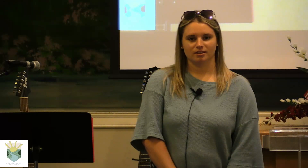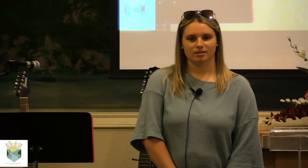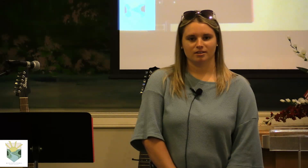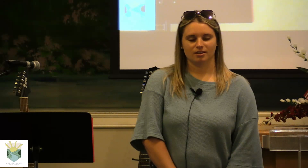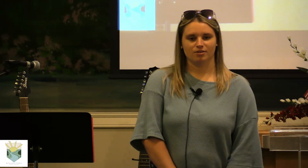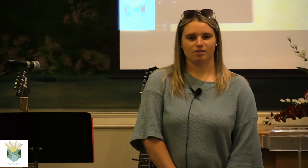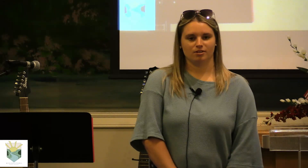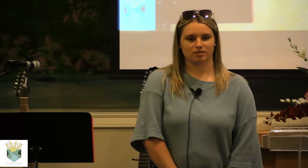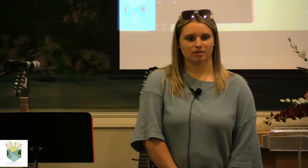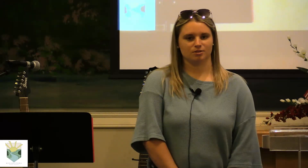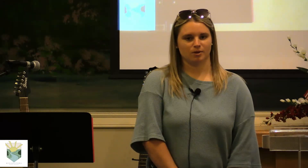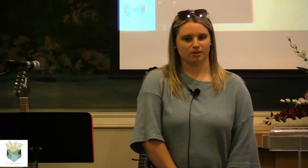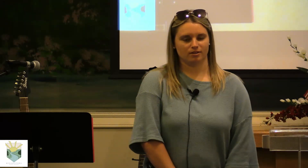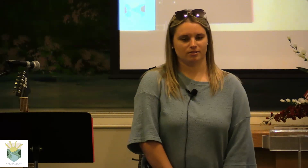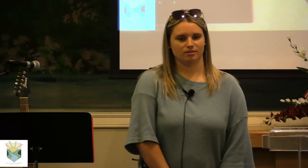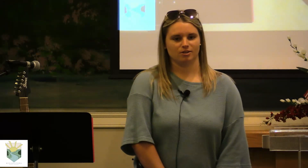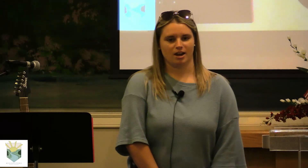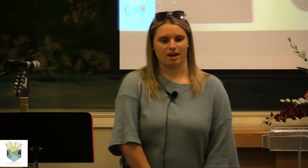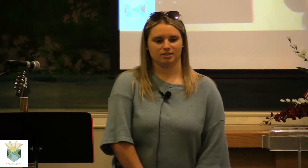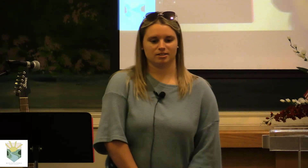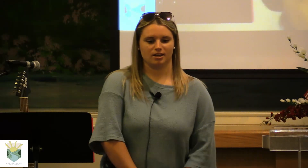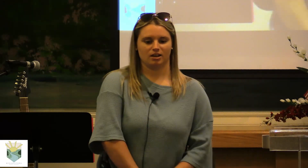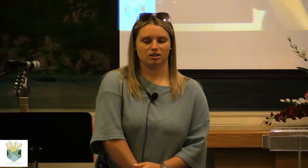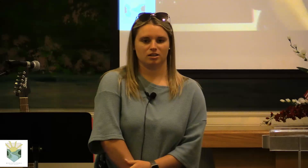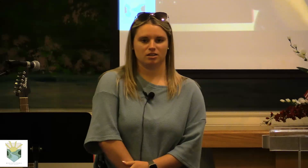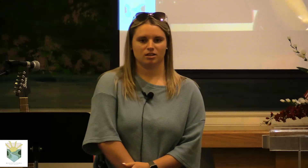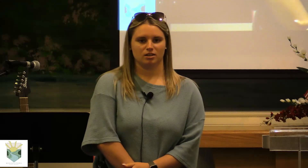If you don't know the sign, spell it, and you can ask, yeah.